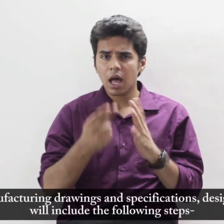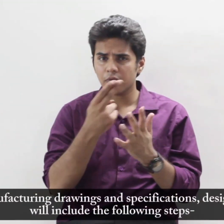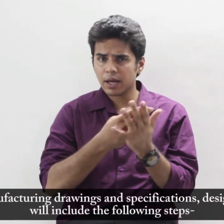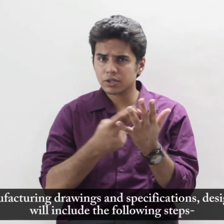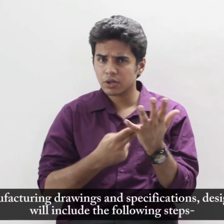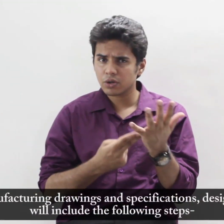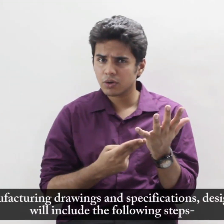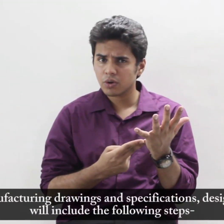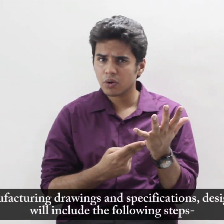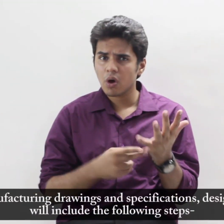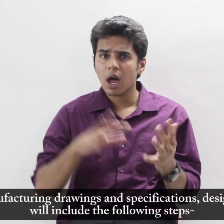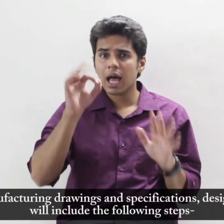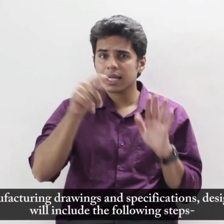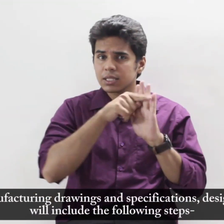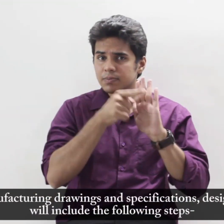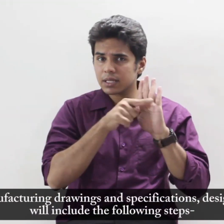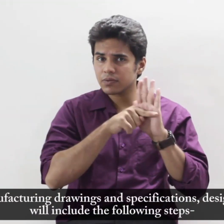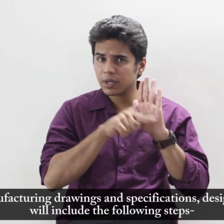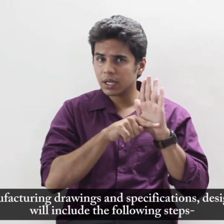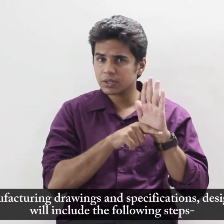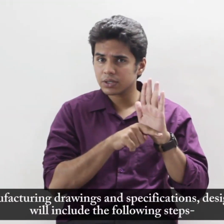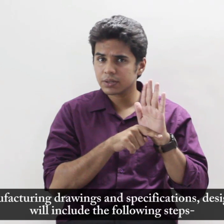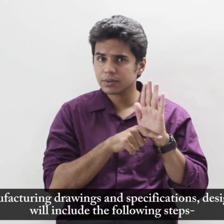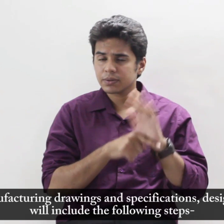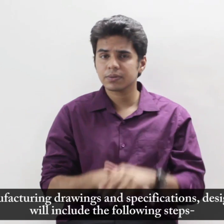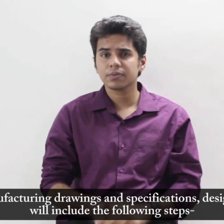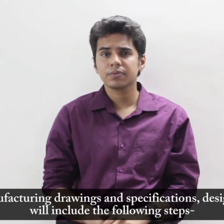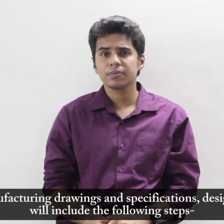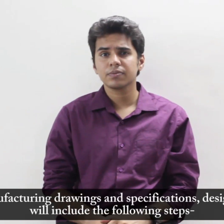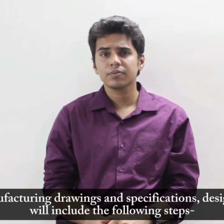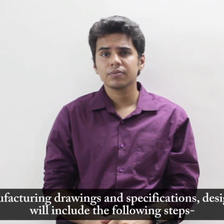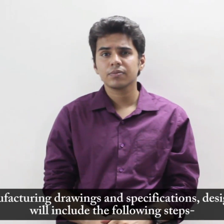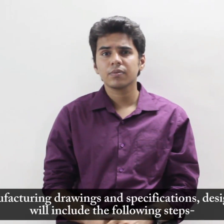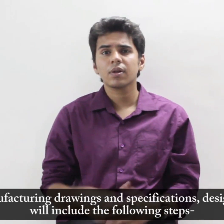Manufacturing drawings and specifications, designing will include the following steps.